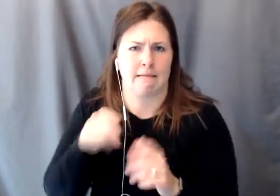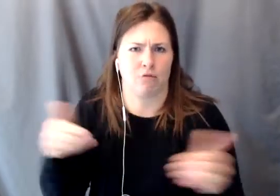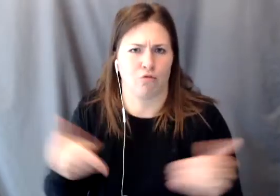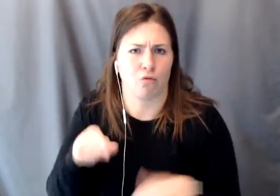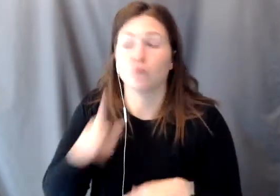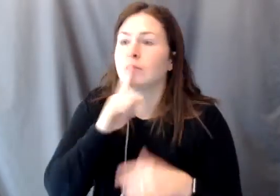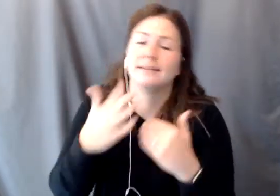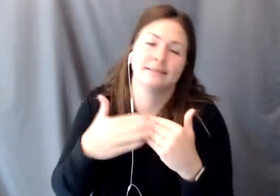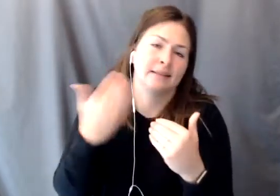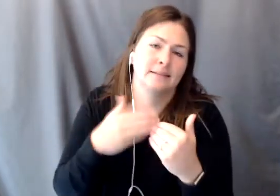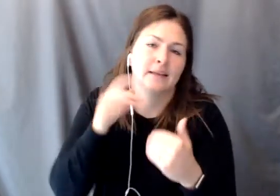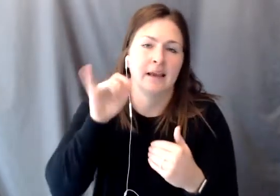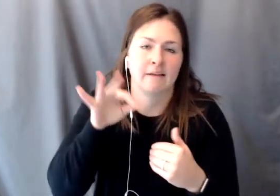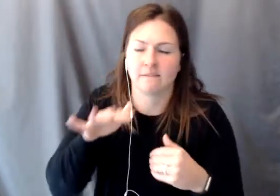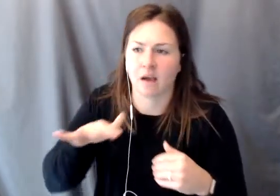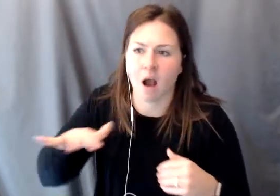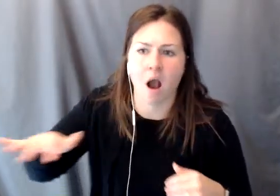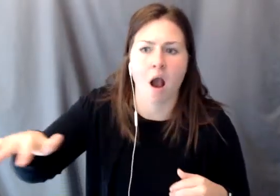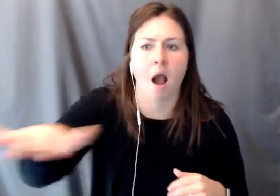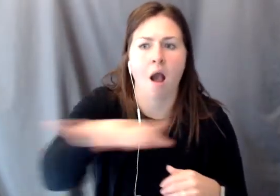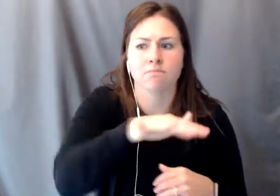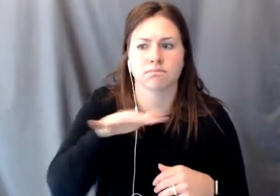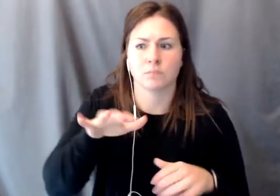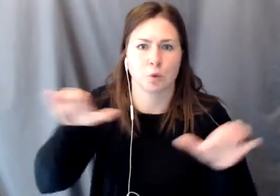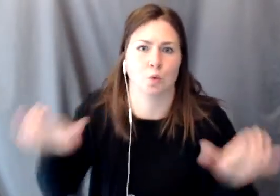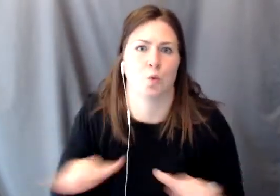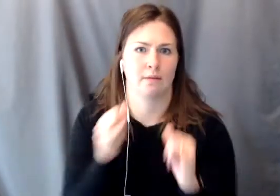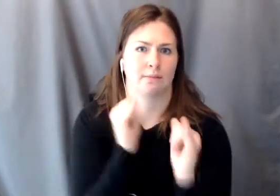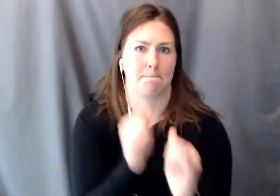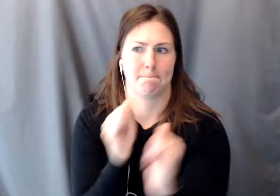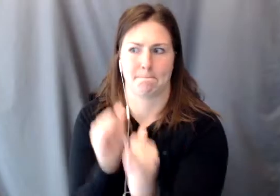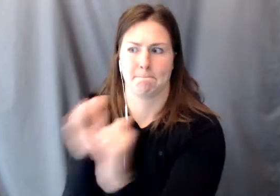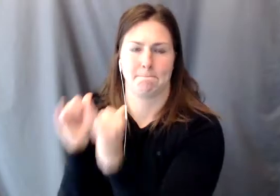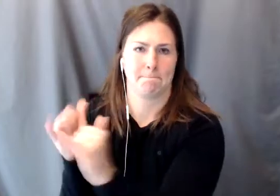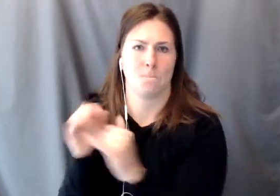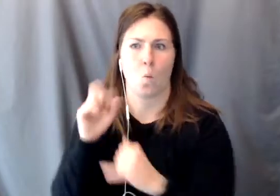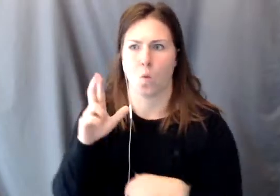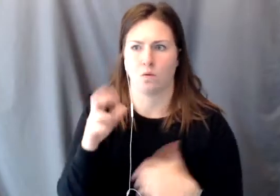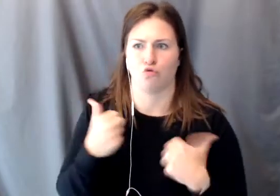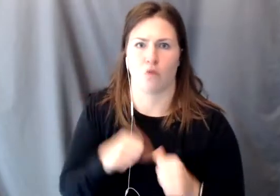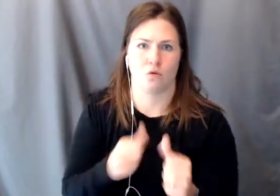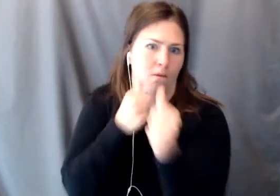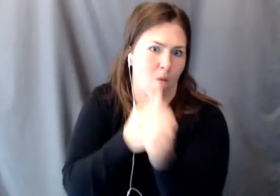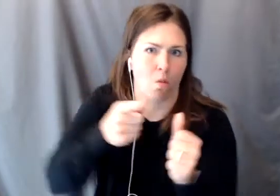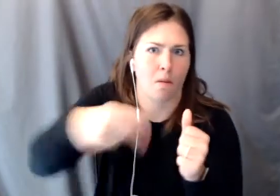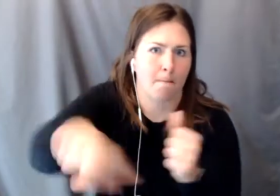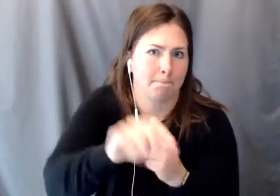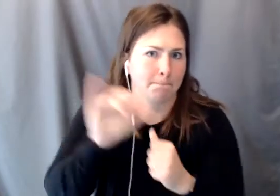everybody around you is doing what you're doing, or you're trying to do what they do, I guess is that, it's just